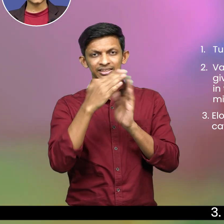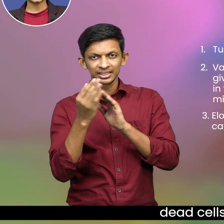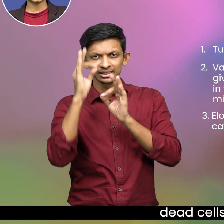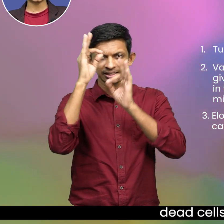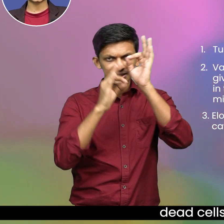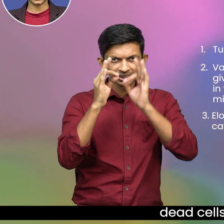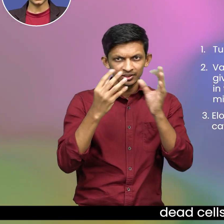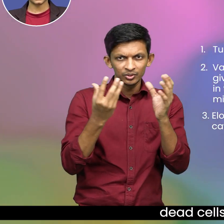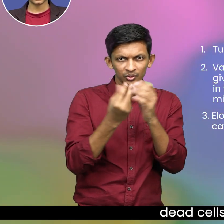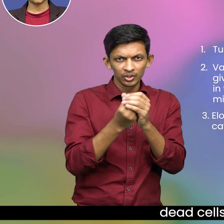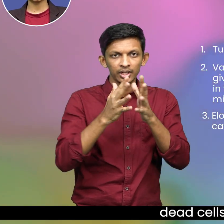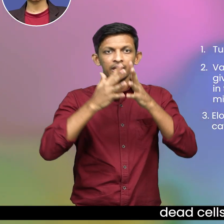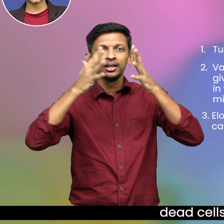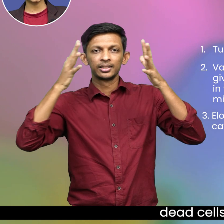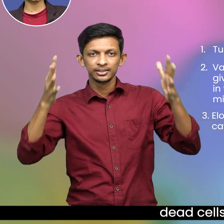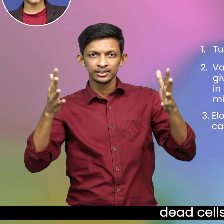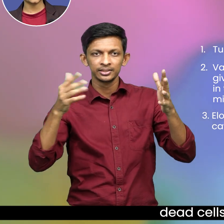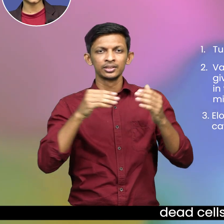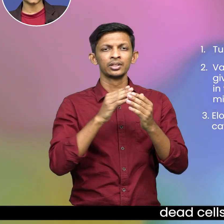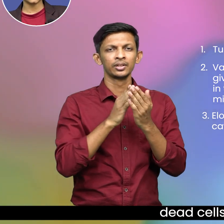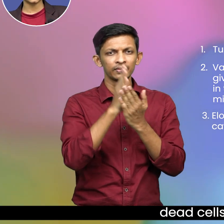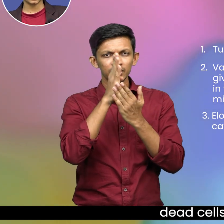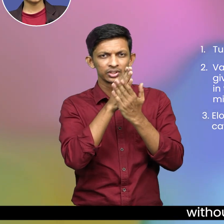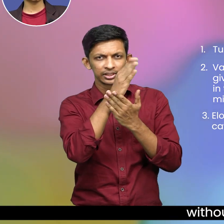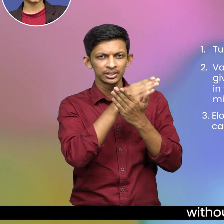Elongated dead cells with large